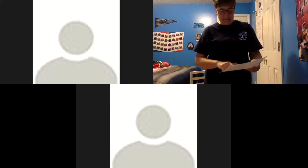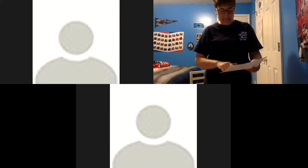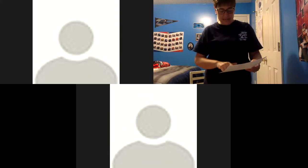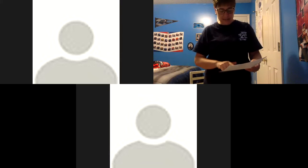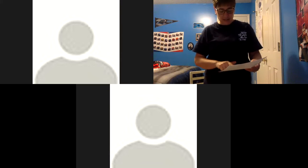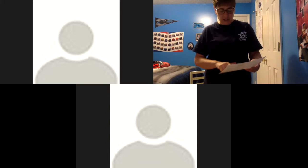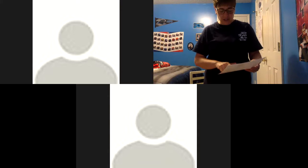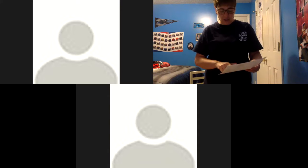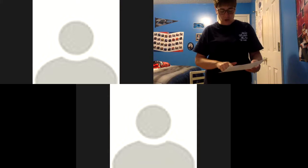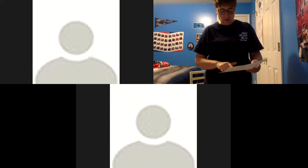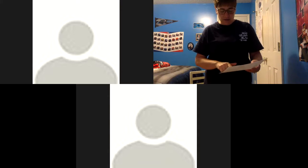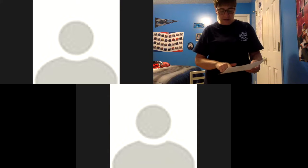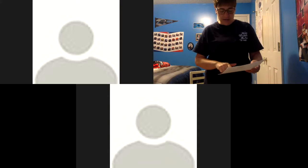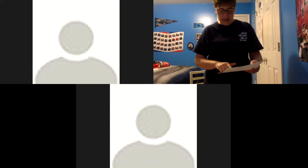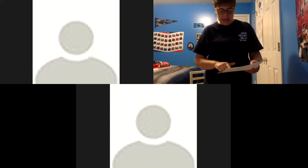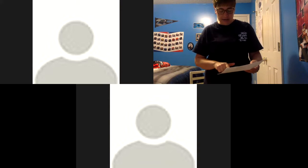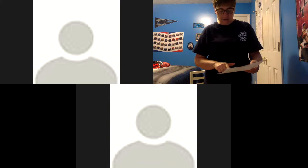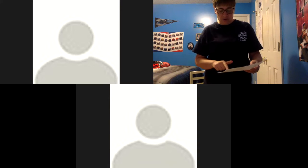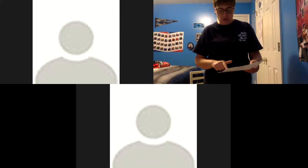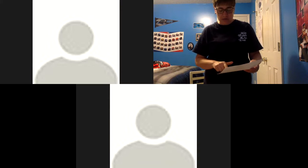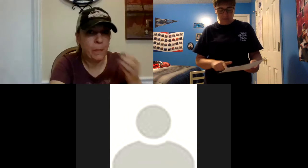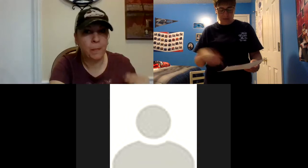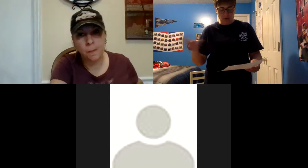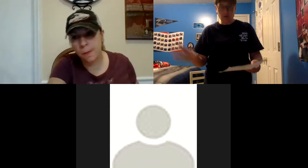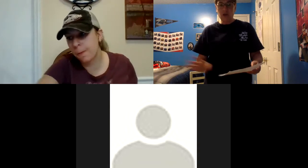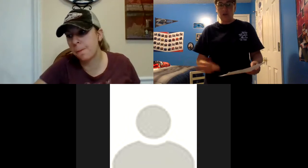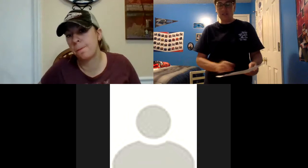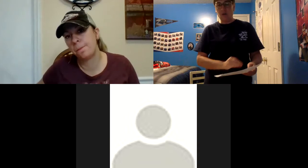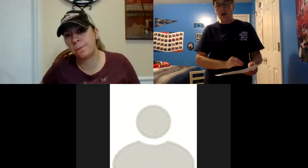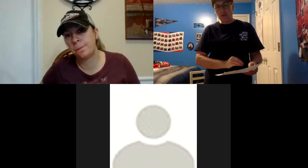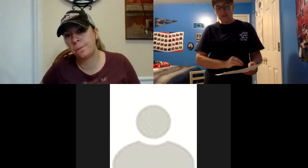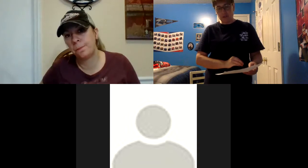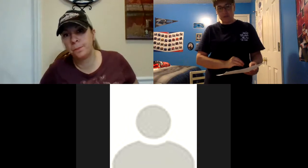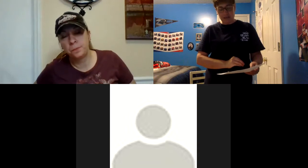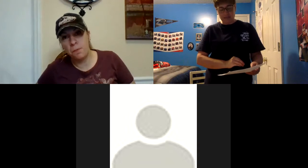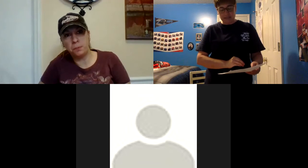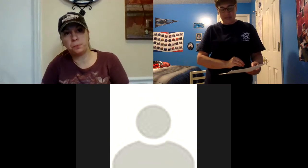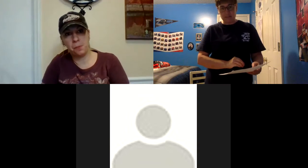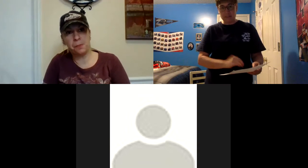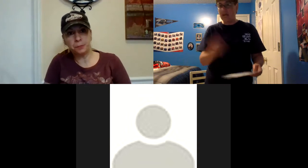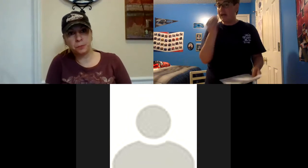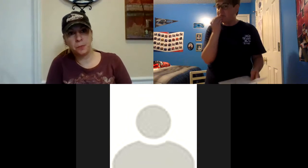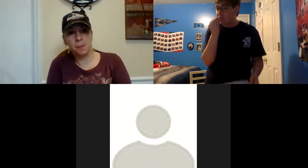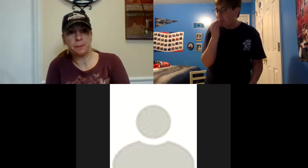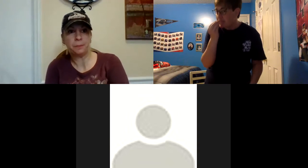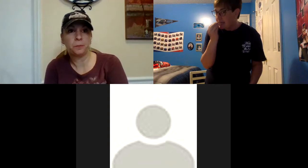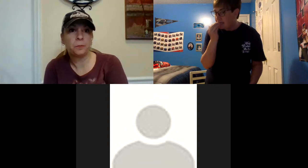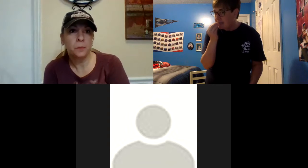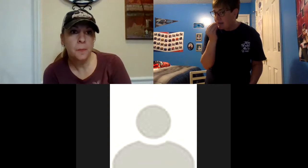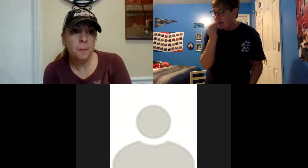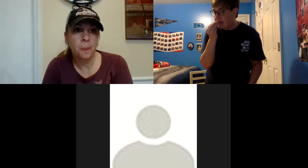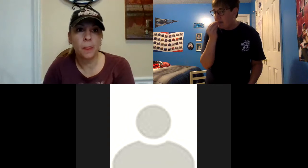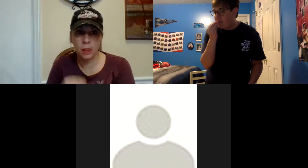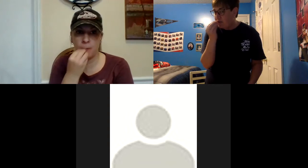There's eat, consume, dine, food, and meal. So all of those have the same sign for just